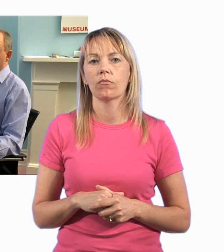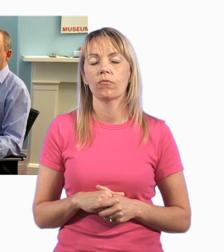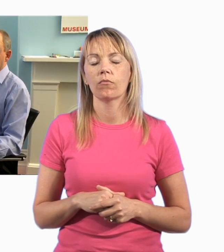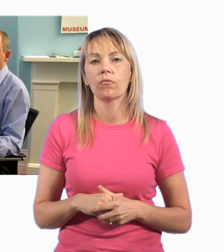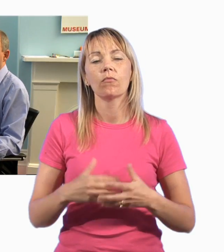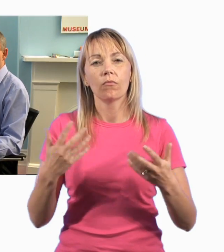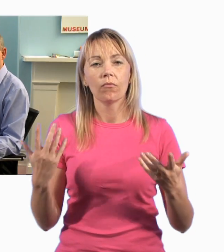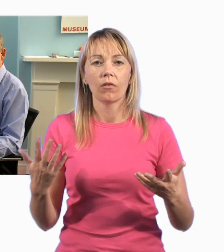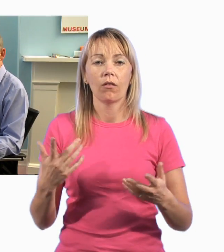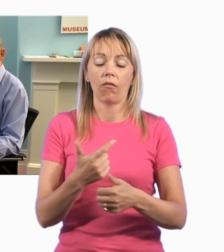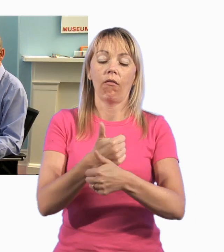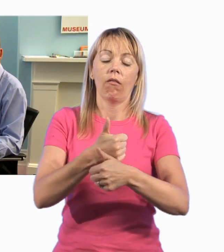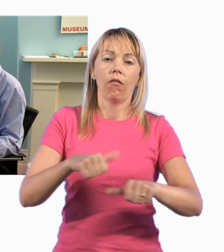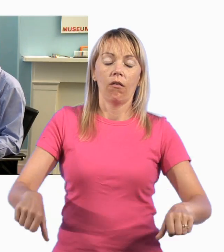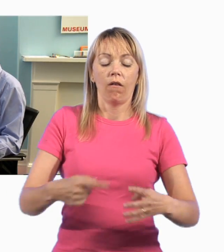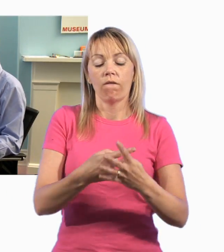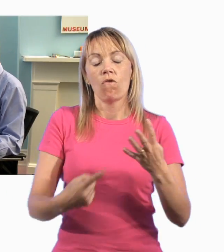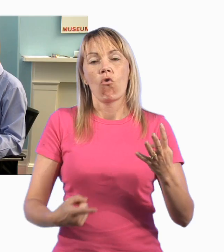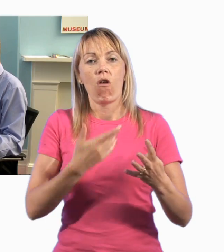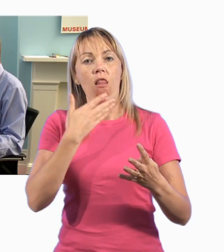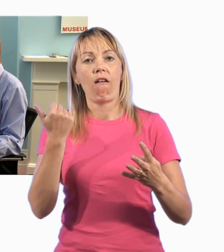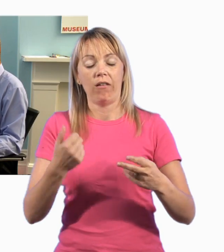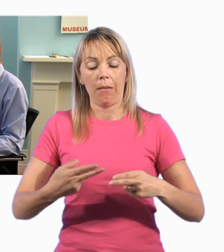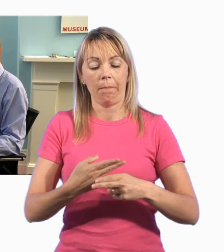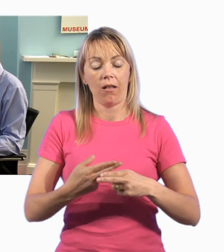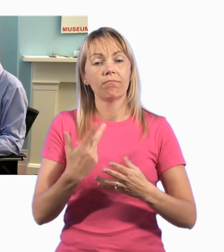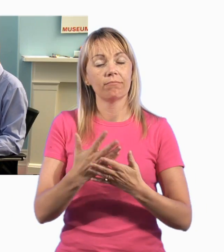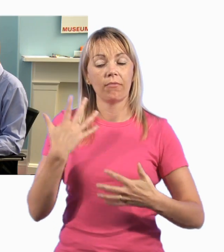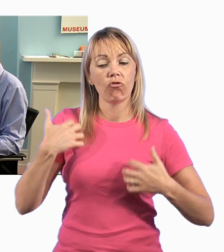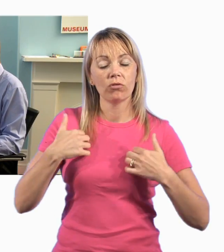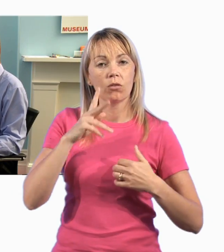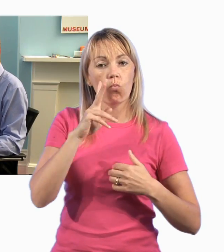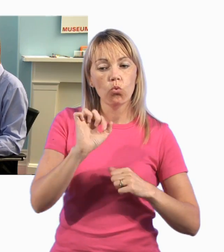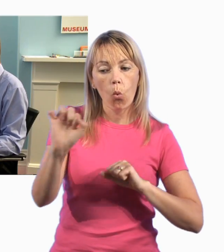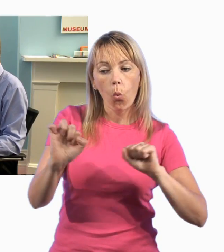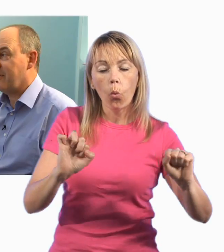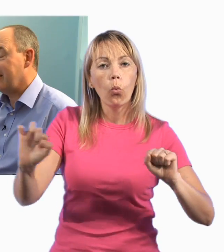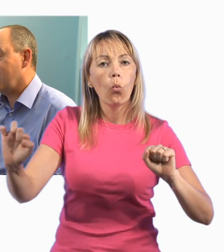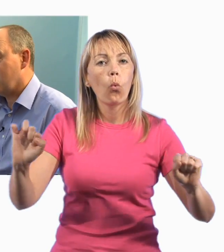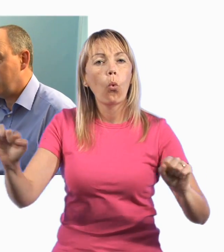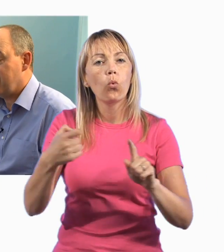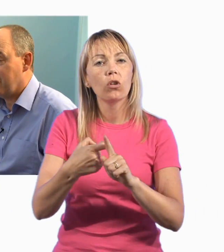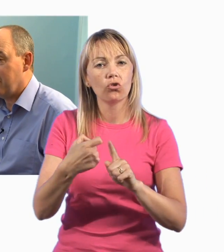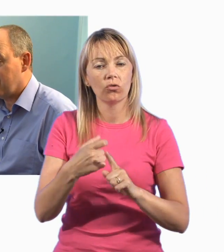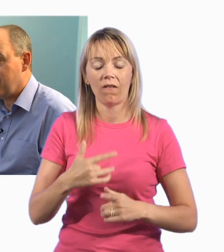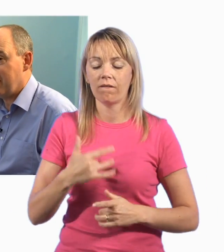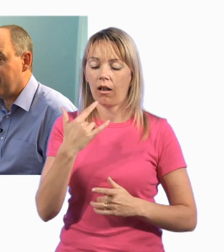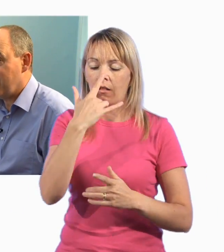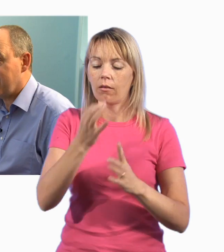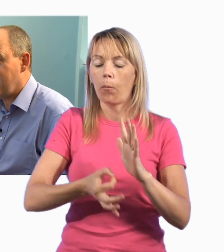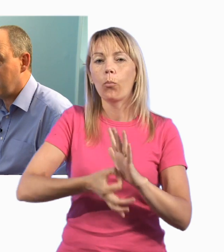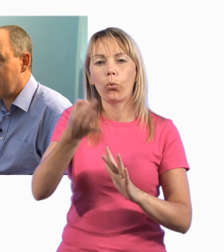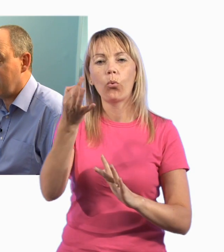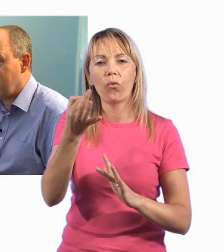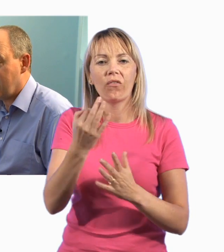Well, we made it. 4 delicious meals. It's been really interesting to see what people do in their own kitchens. I think there's room for improvement in